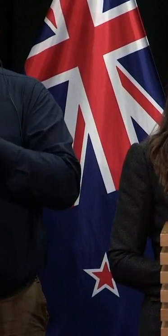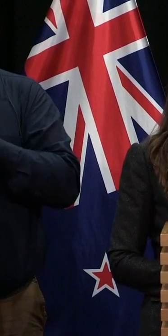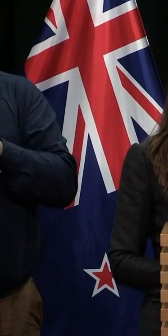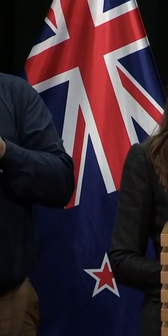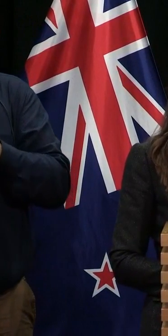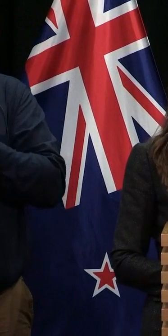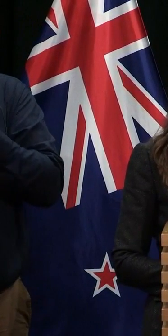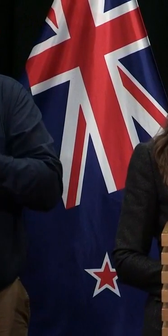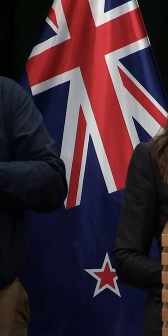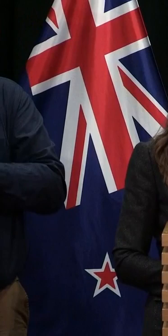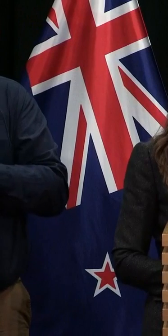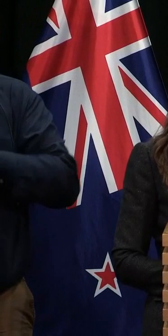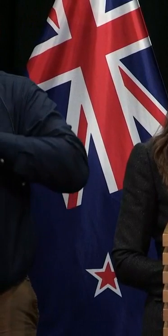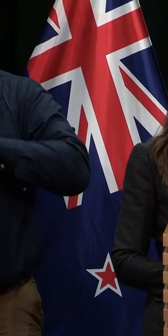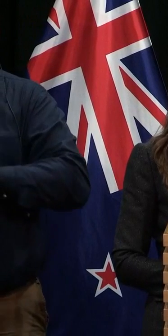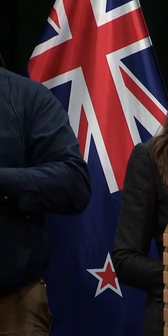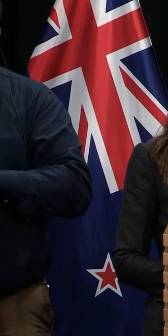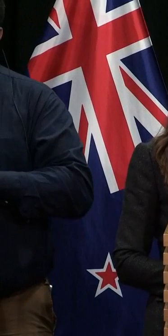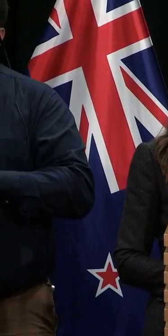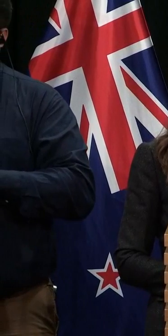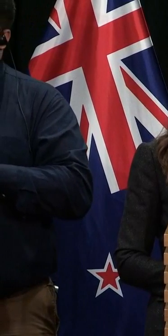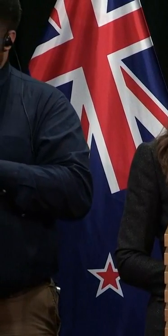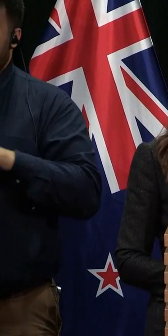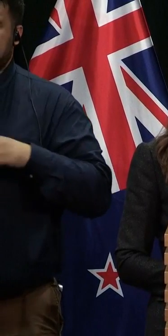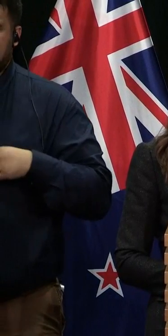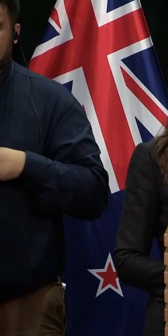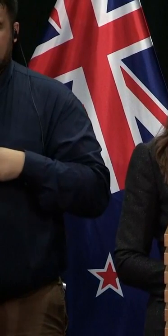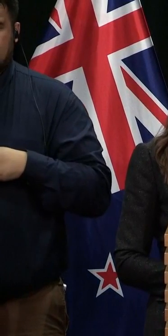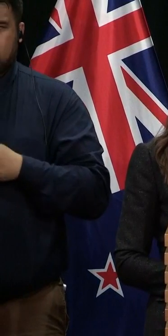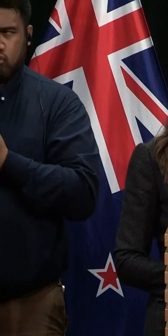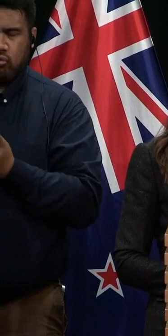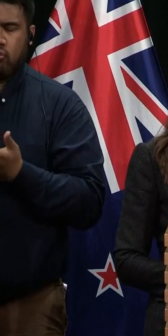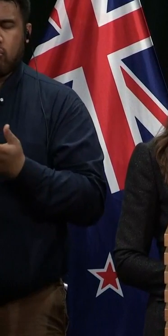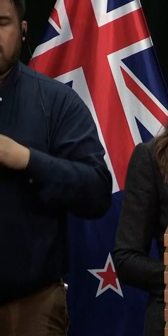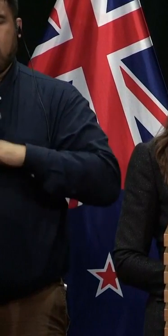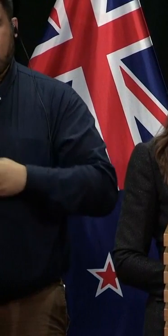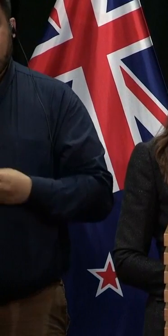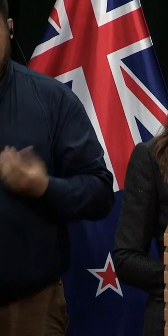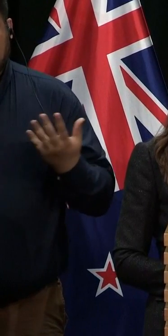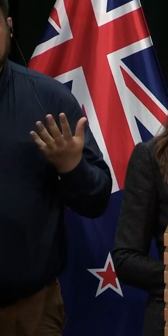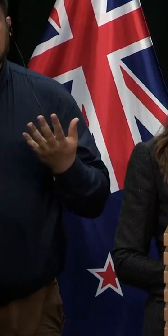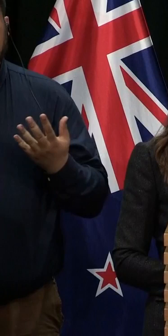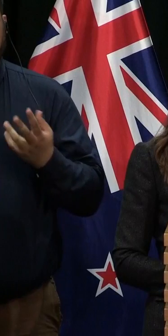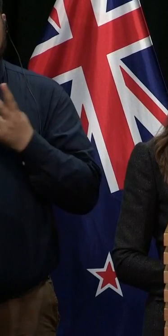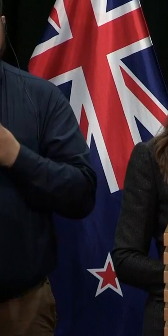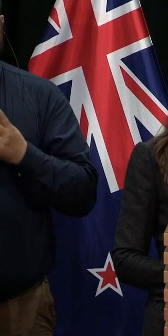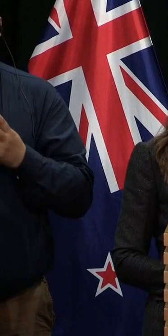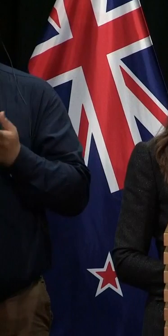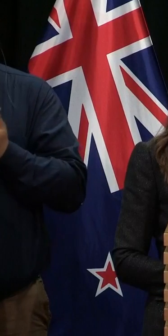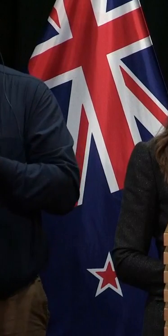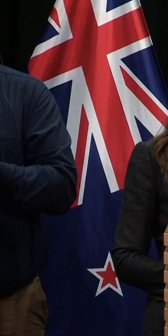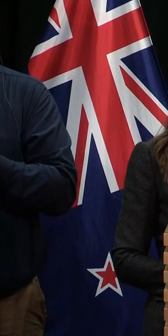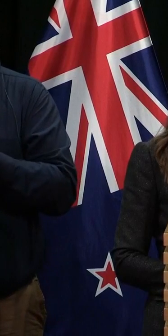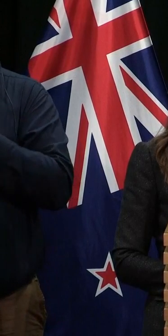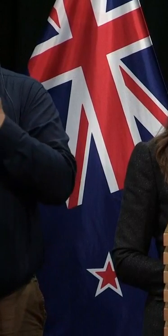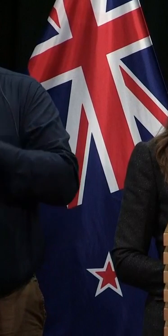said to me on a number of occasions. And others of it is, we must not allow this to happen again. So we must have those that we